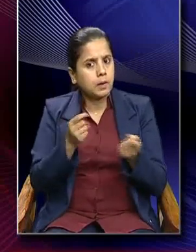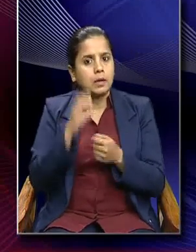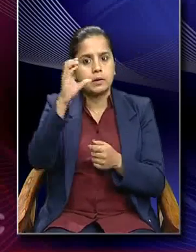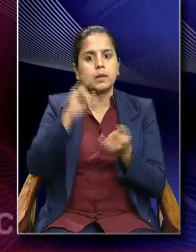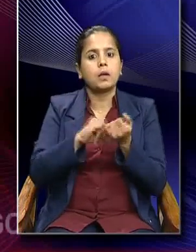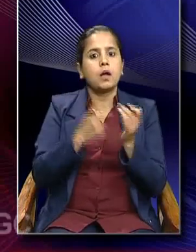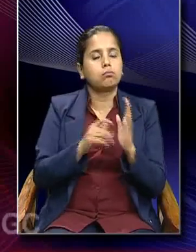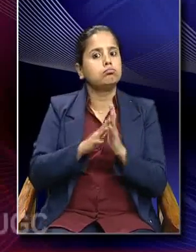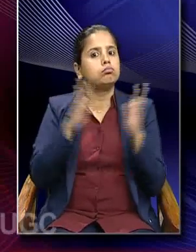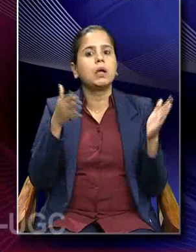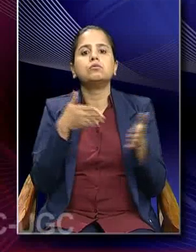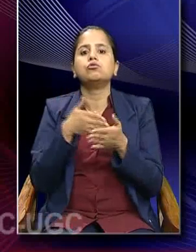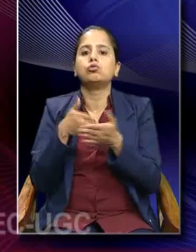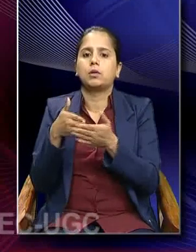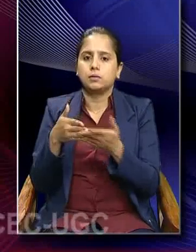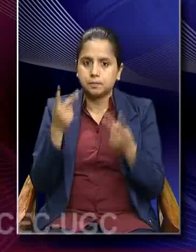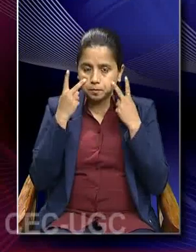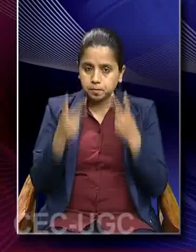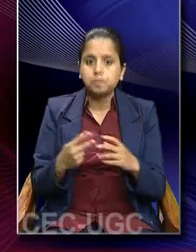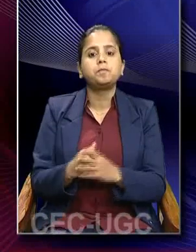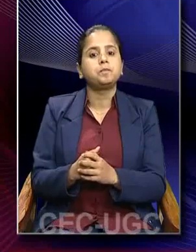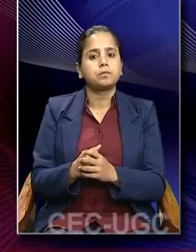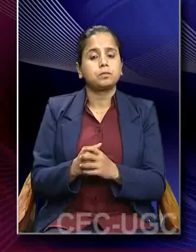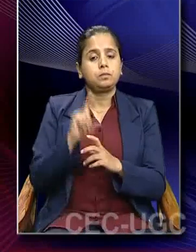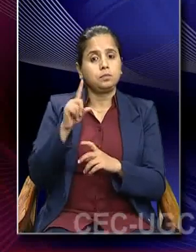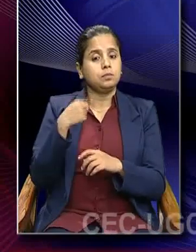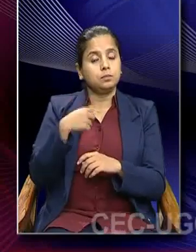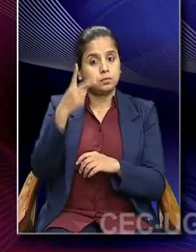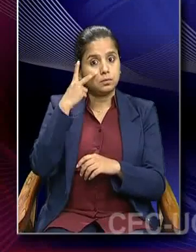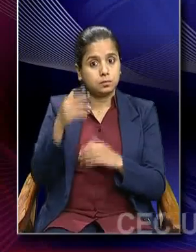a huge challenge. Now, looking at